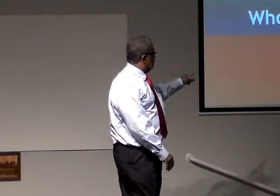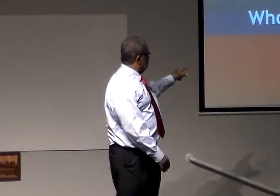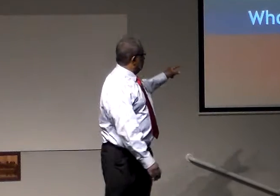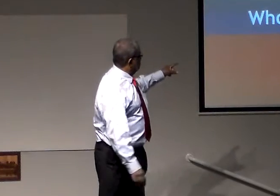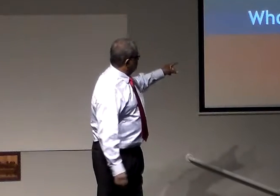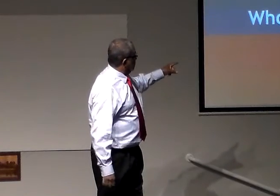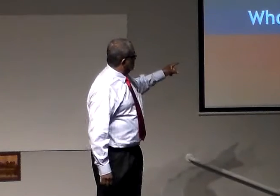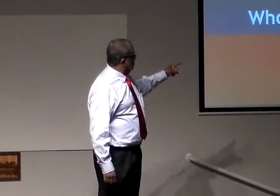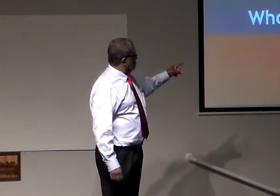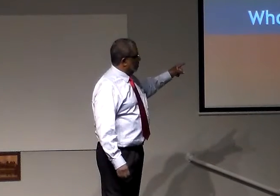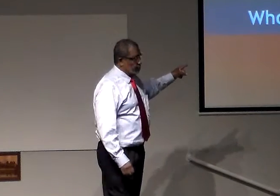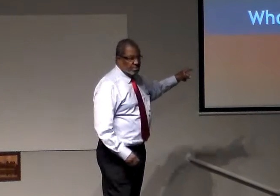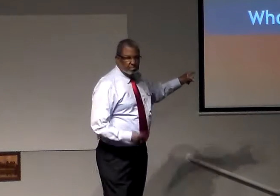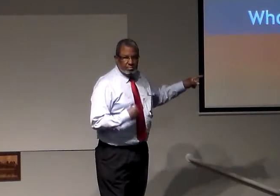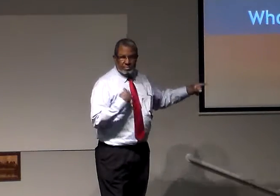topic today?